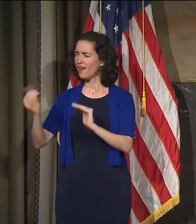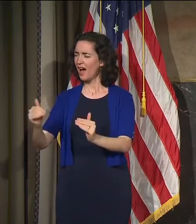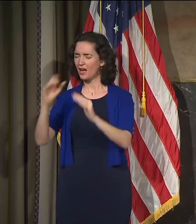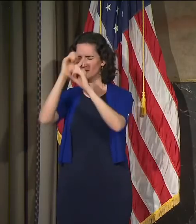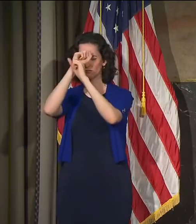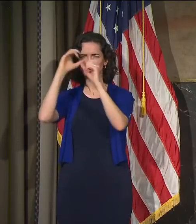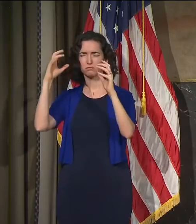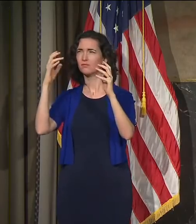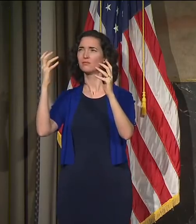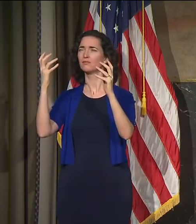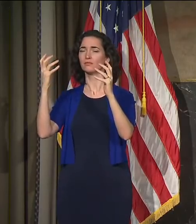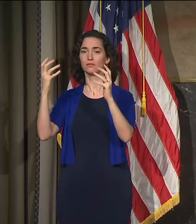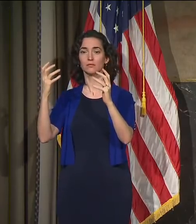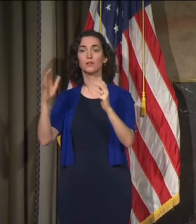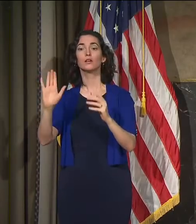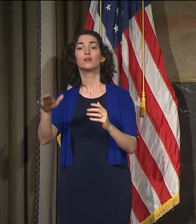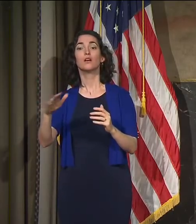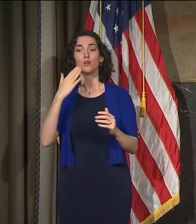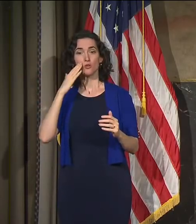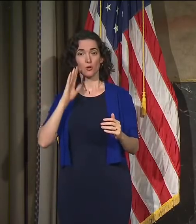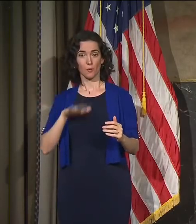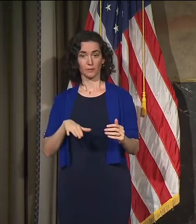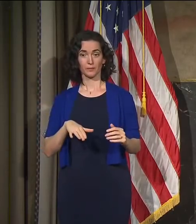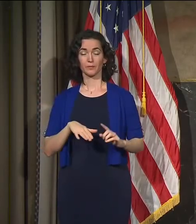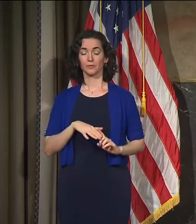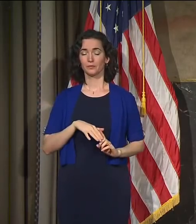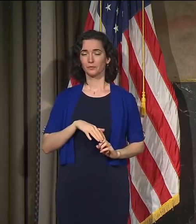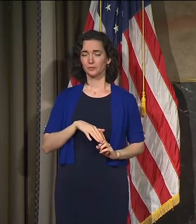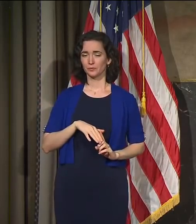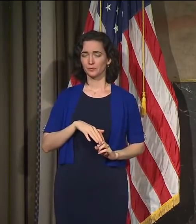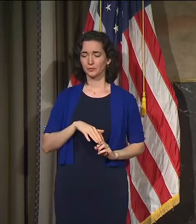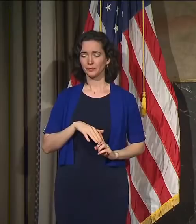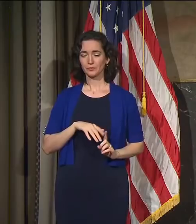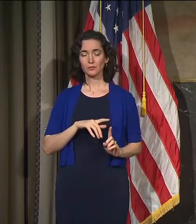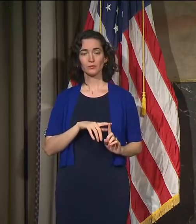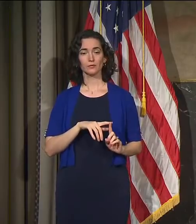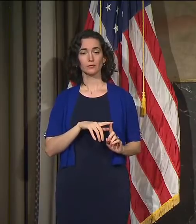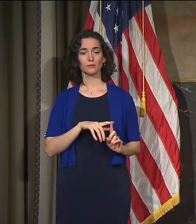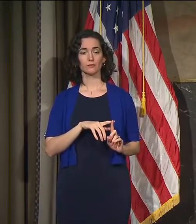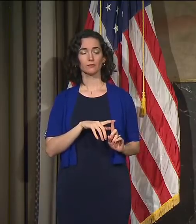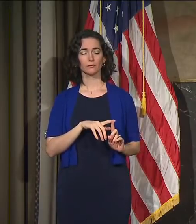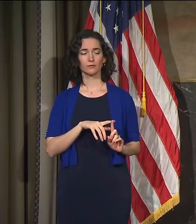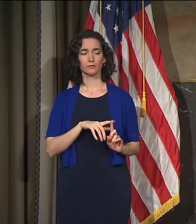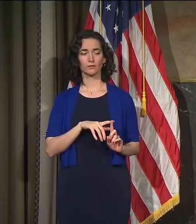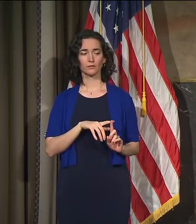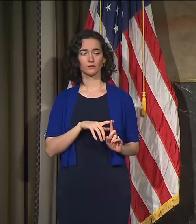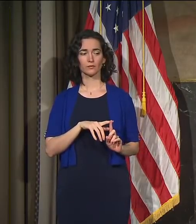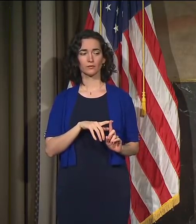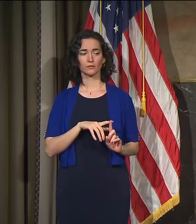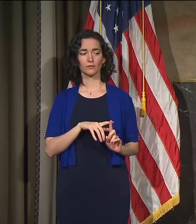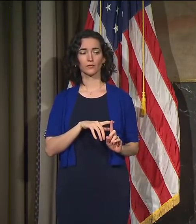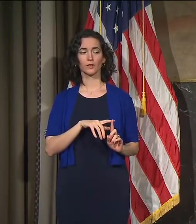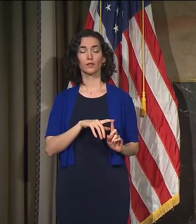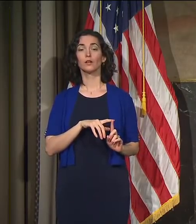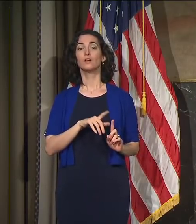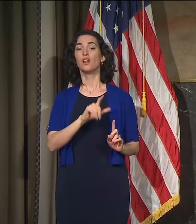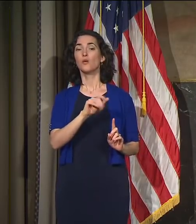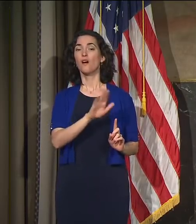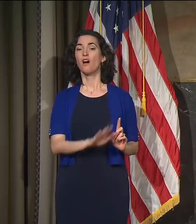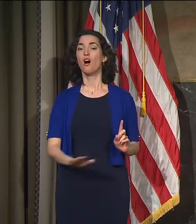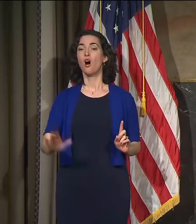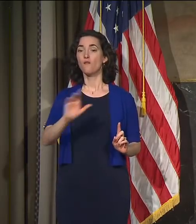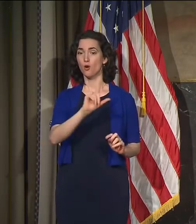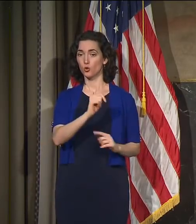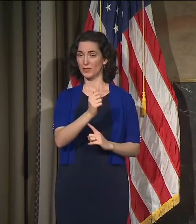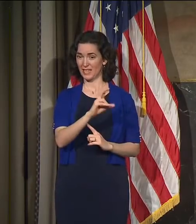This death toll is higher than the number of deaths caused by accidents, stroke, diabetes combined in Louisiana